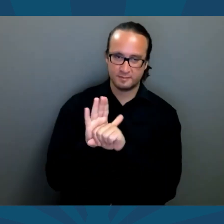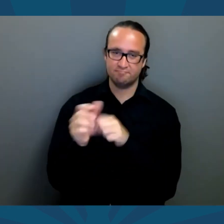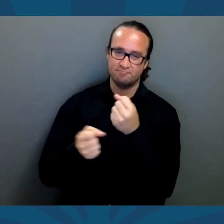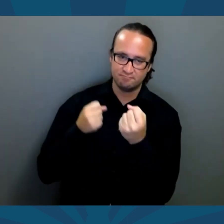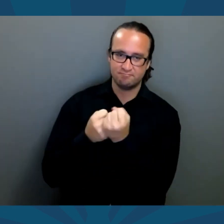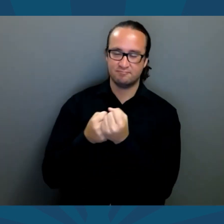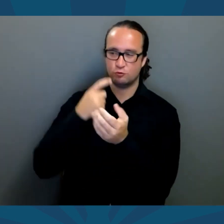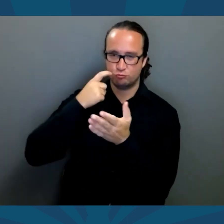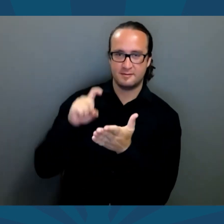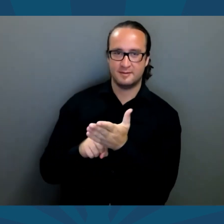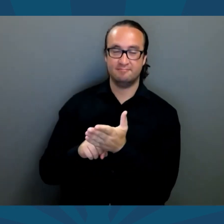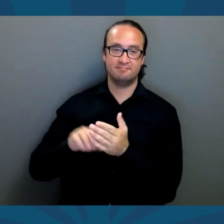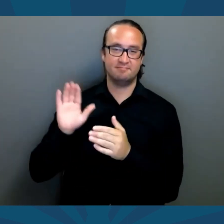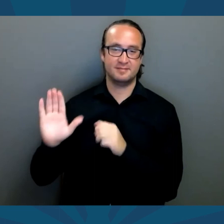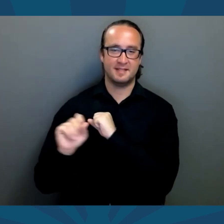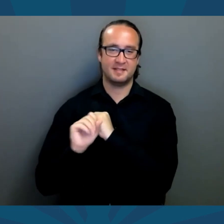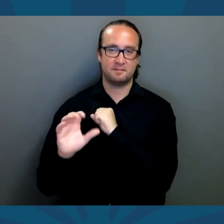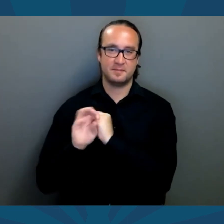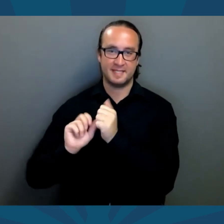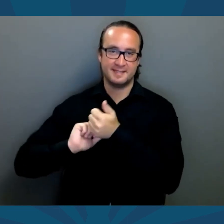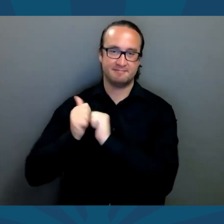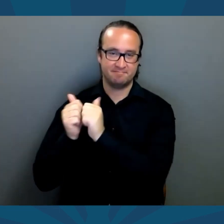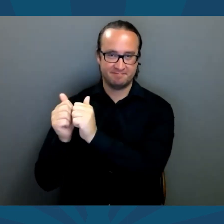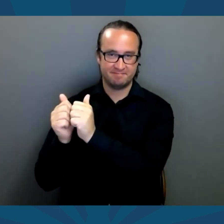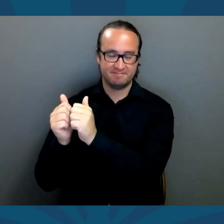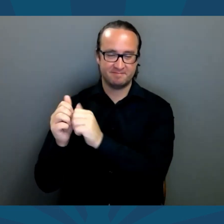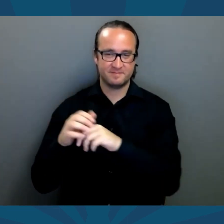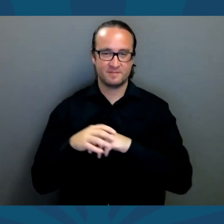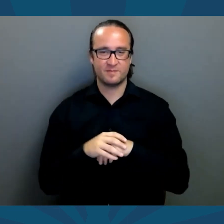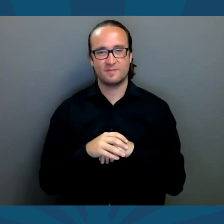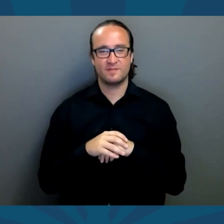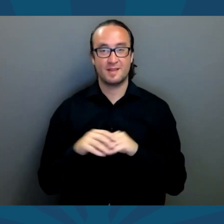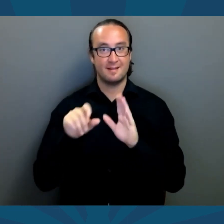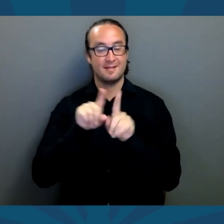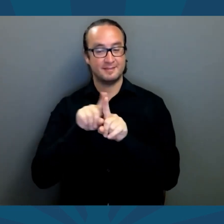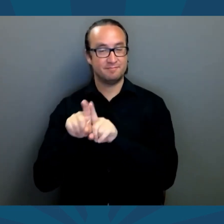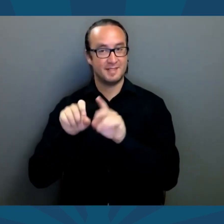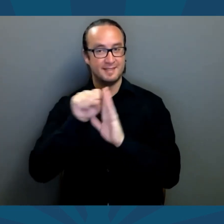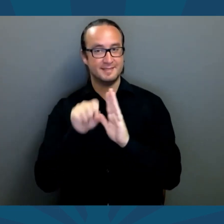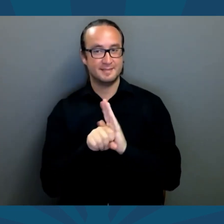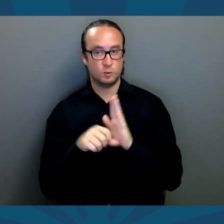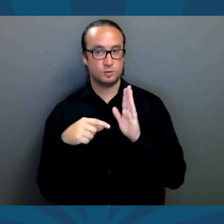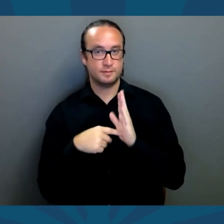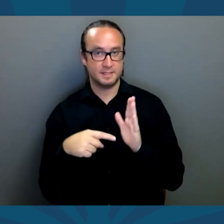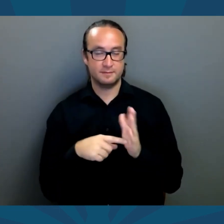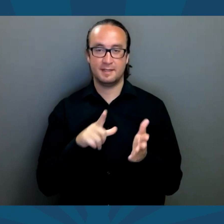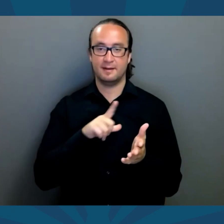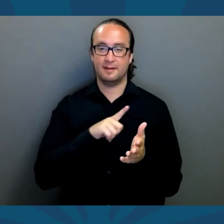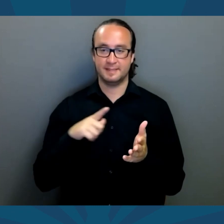have endorsed and recognized her campaign. As state representative for Legislative District 5,